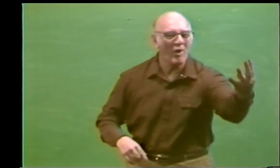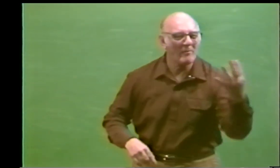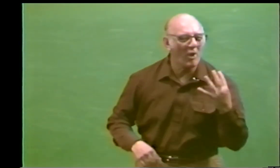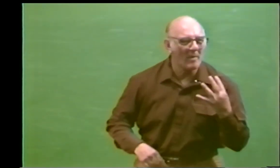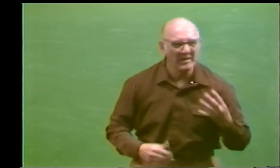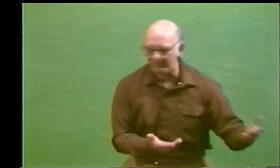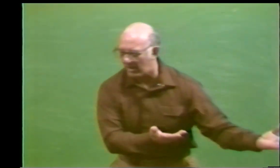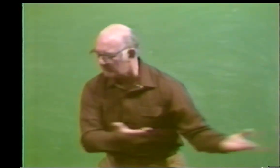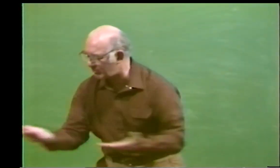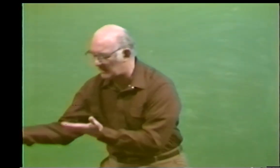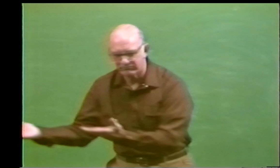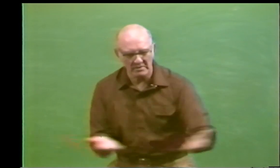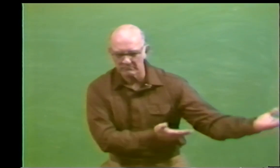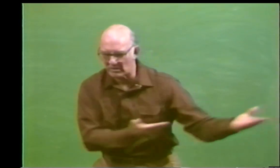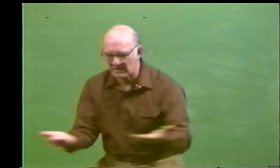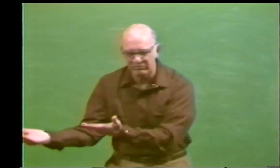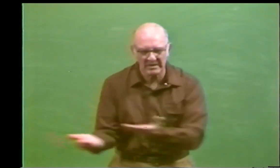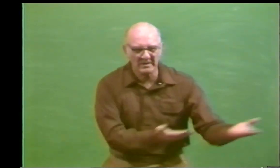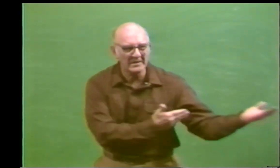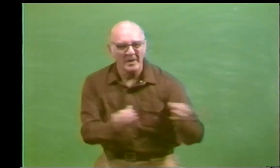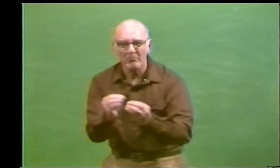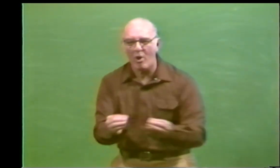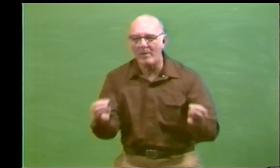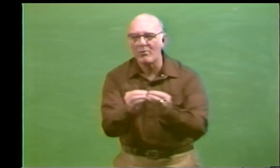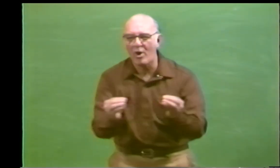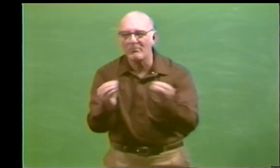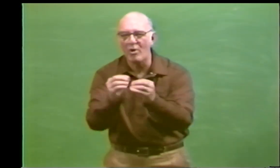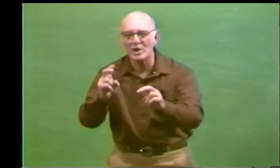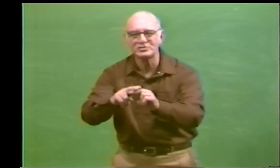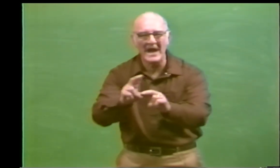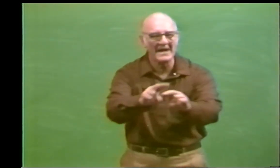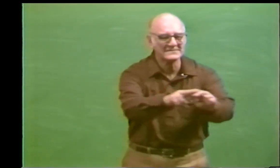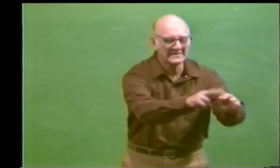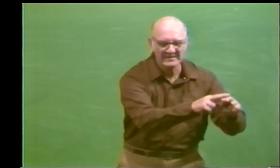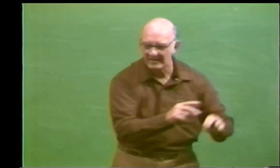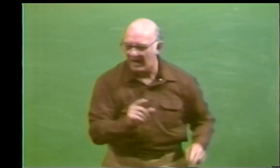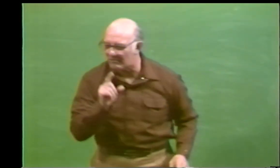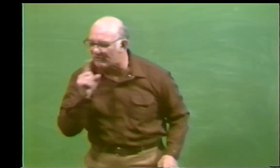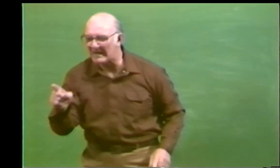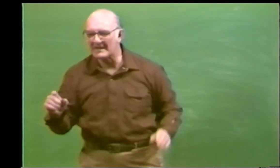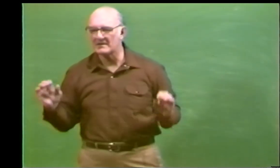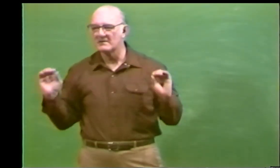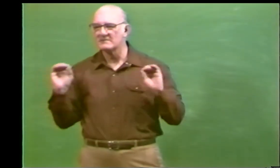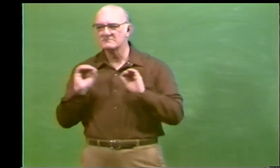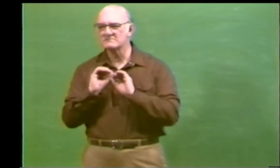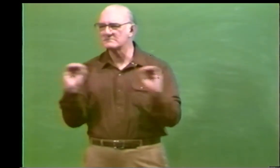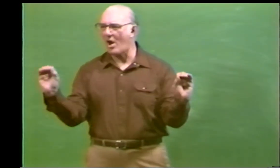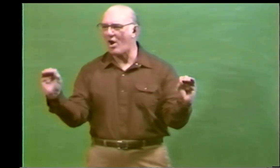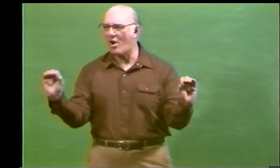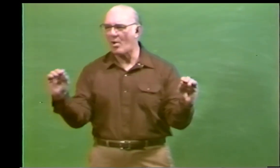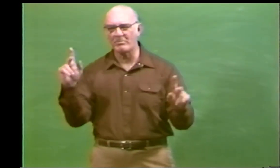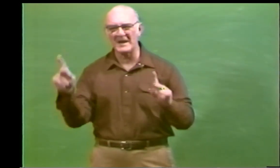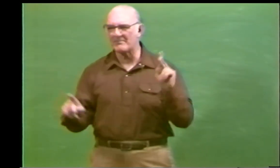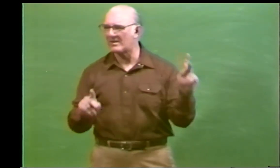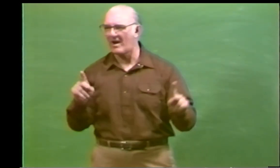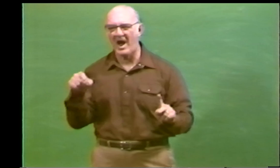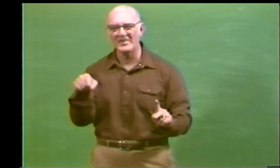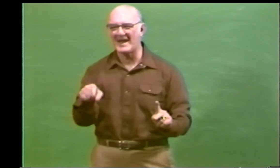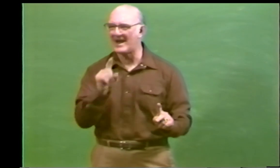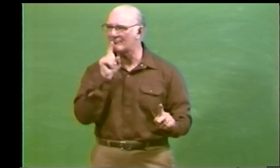more people. Bring. More chairs. Really, no people are there,